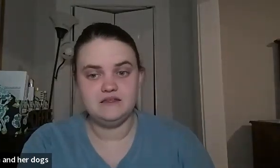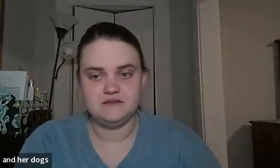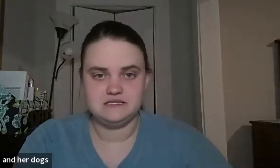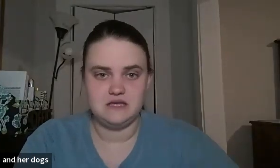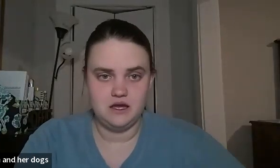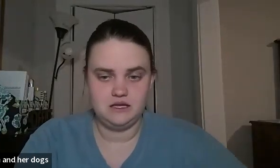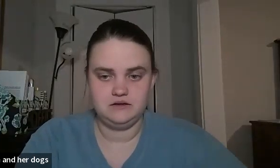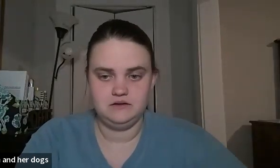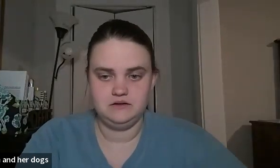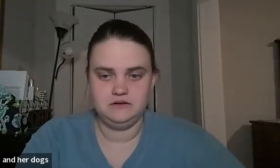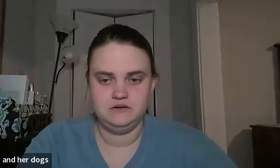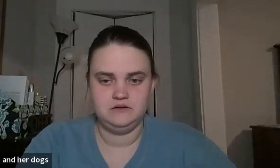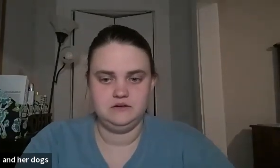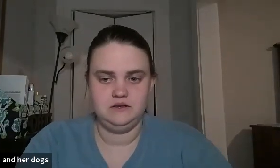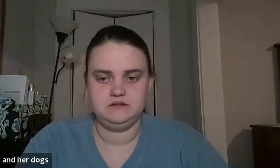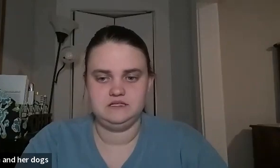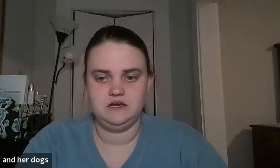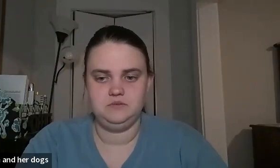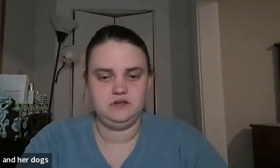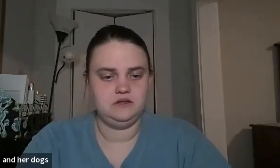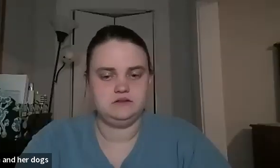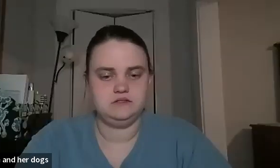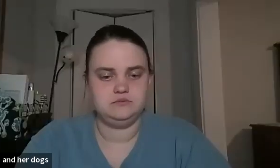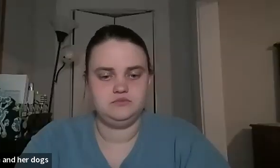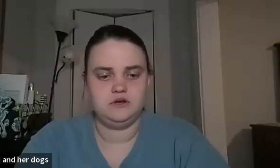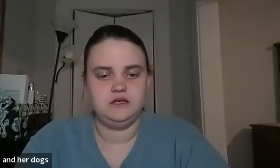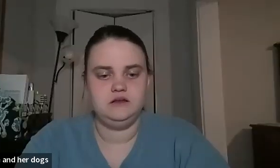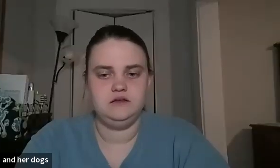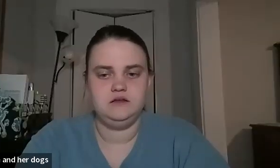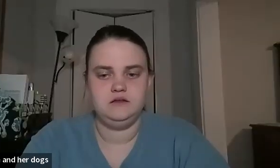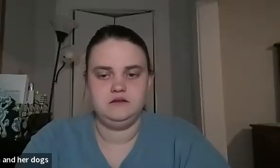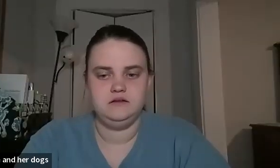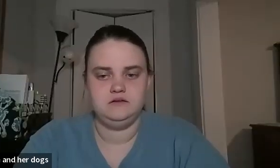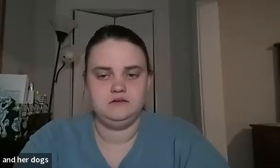the Sign. Here, I'll type it in. Spread.